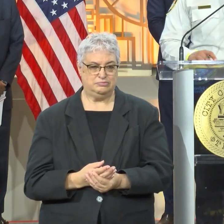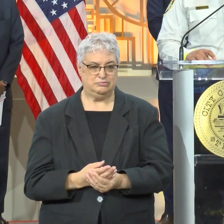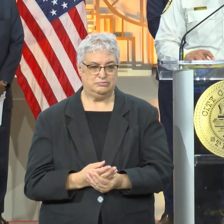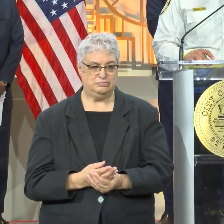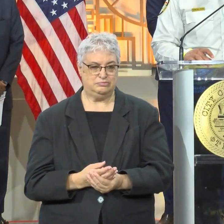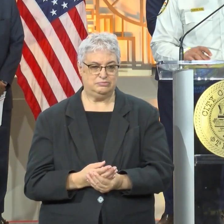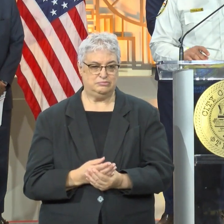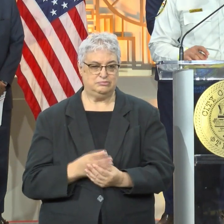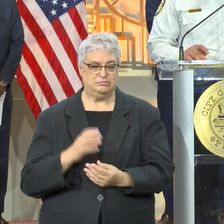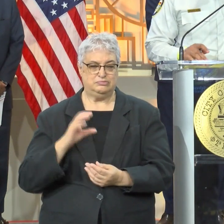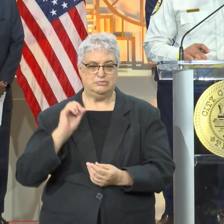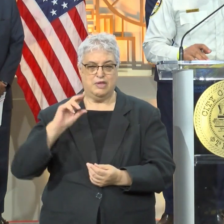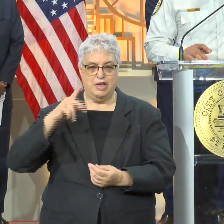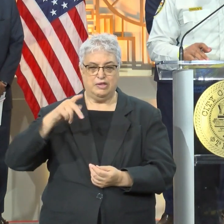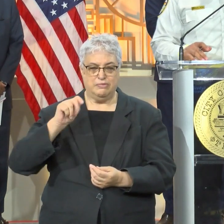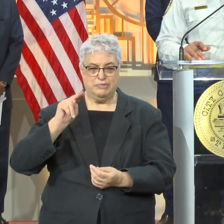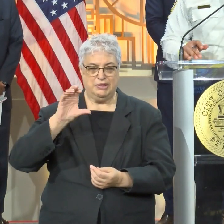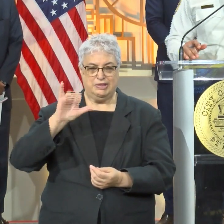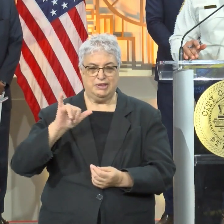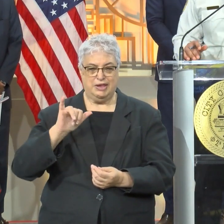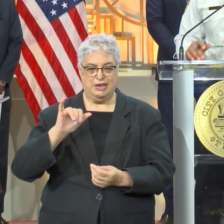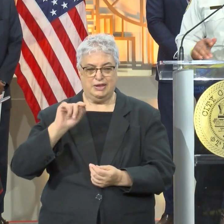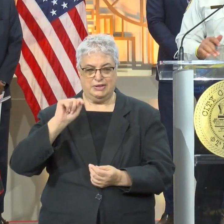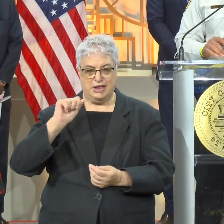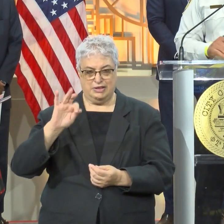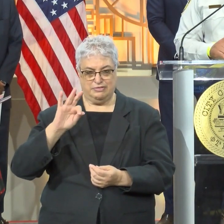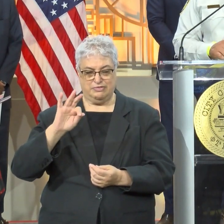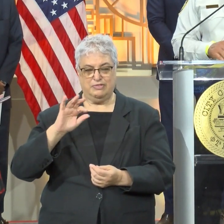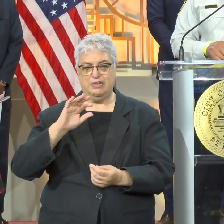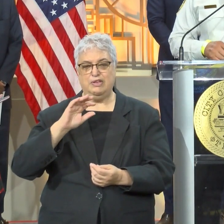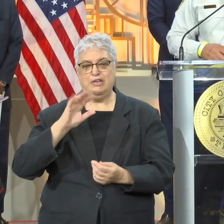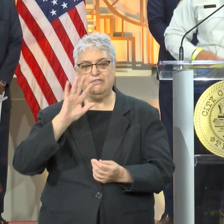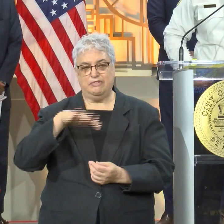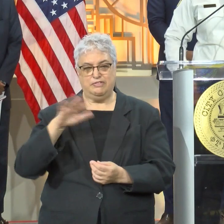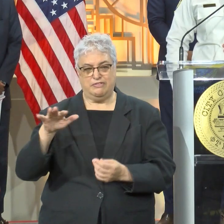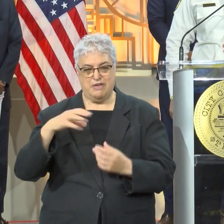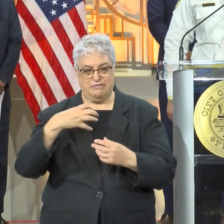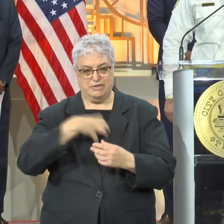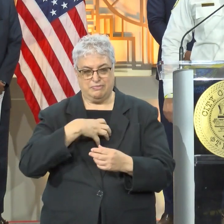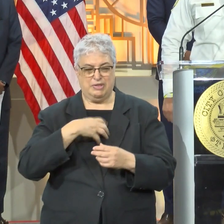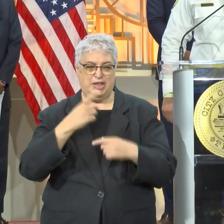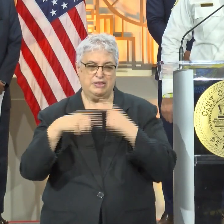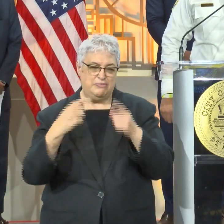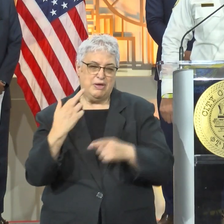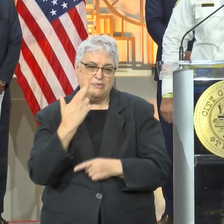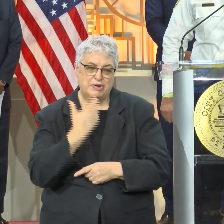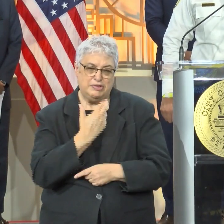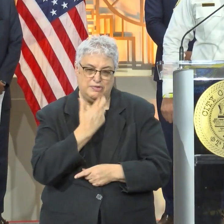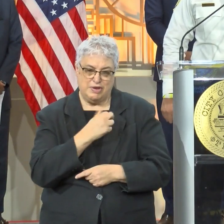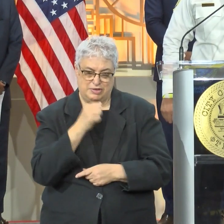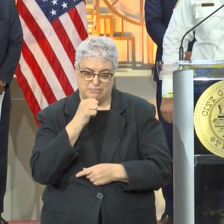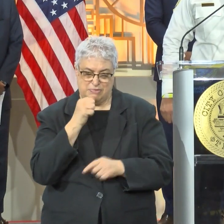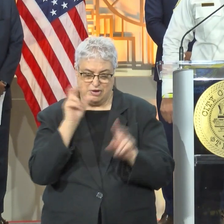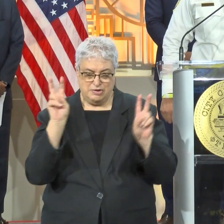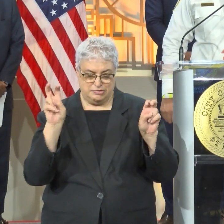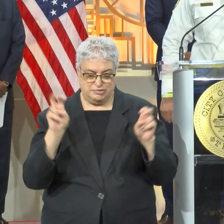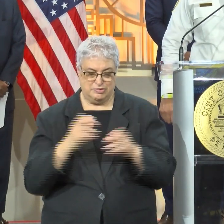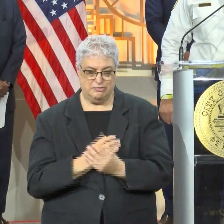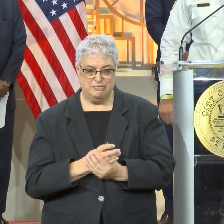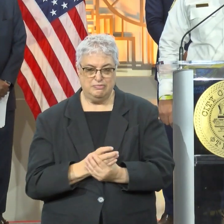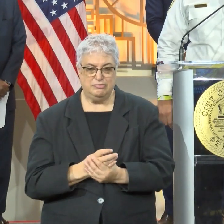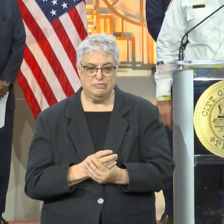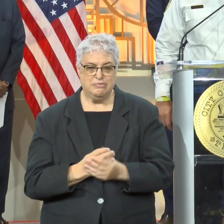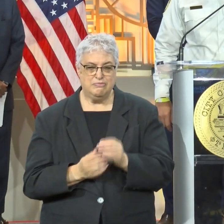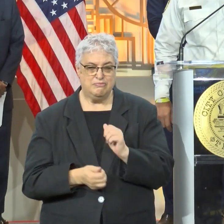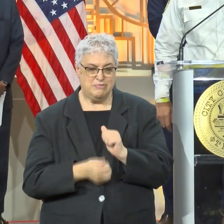force, over the last 24 hours, we've had 55 complaints that we responded to. The majority of them, if